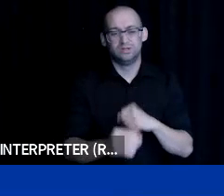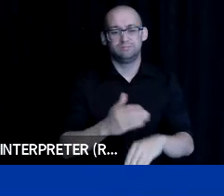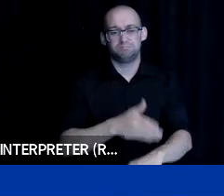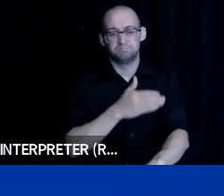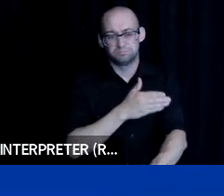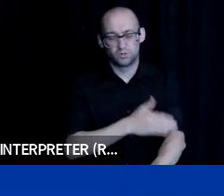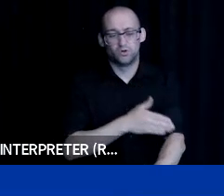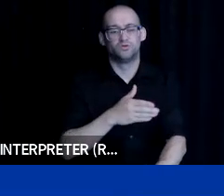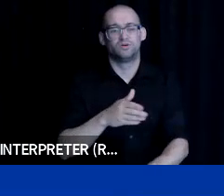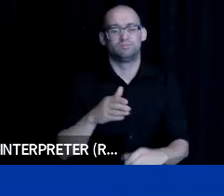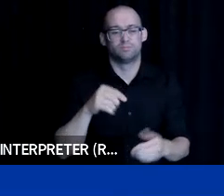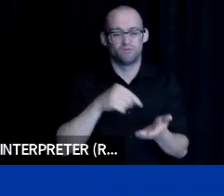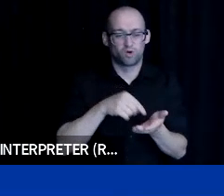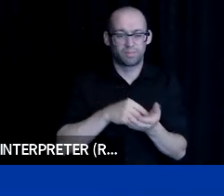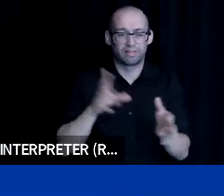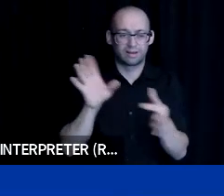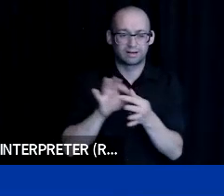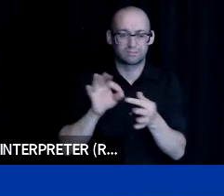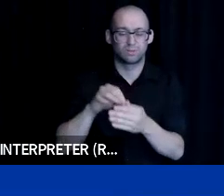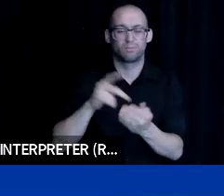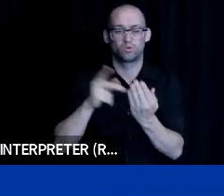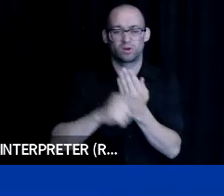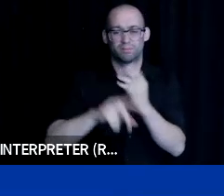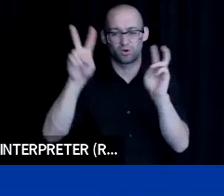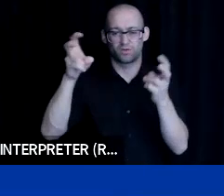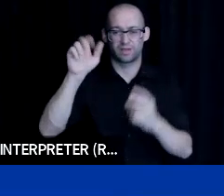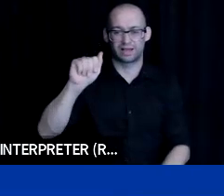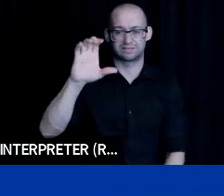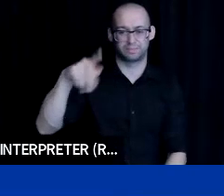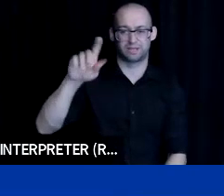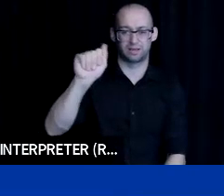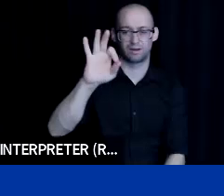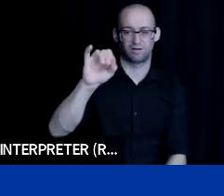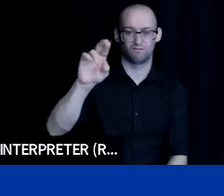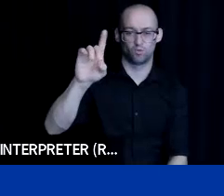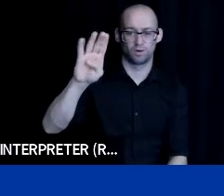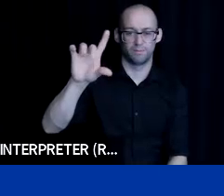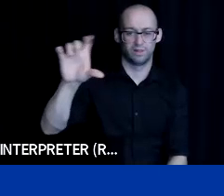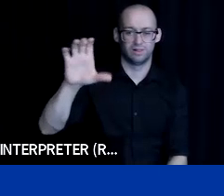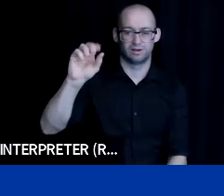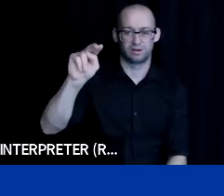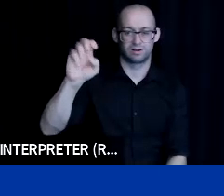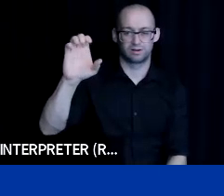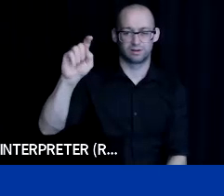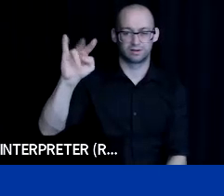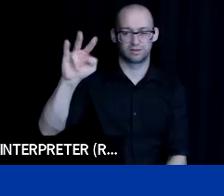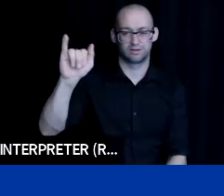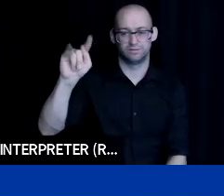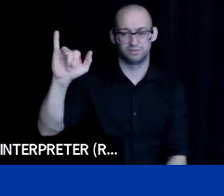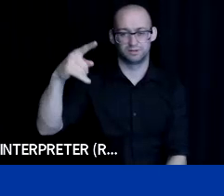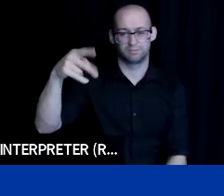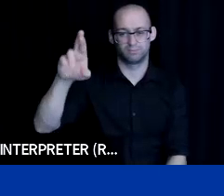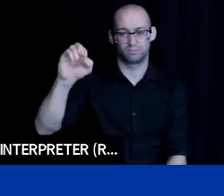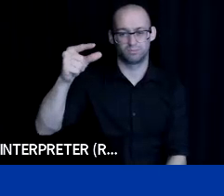Connectivity Program that we refer to as ACP, and being able to provide free